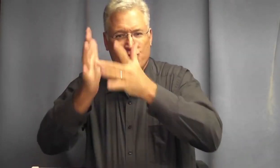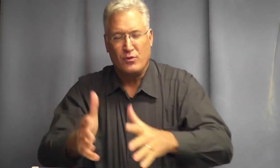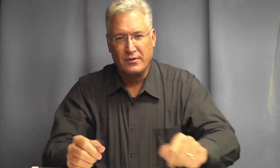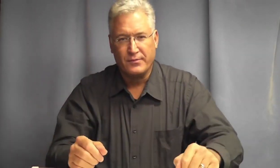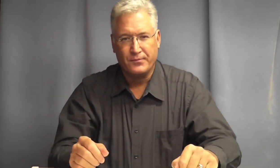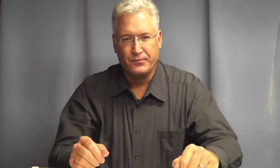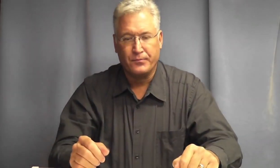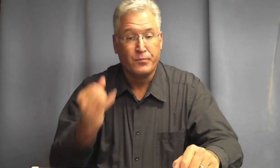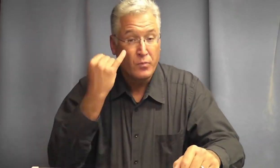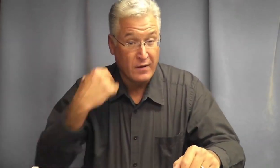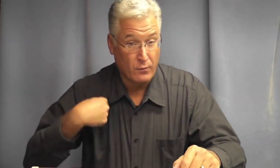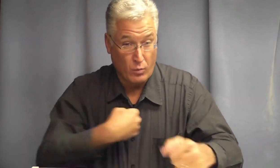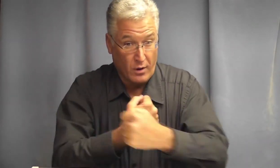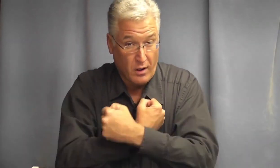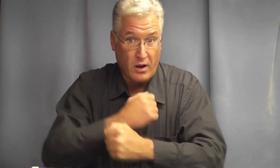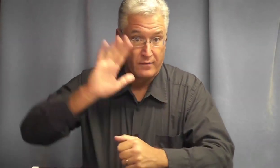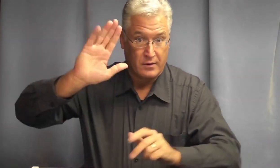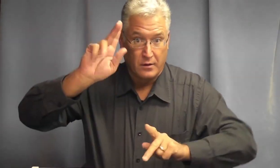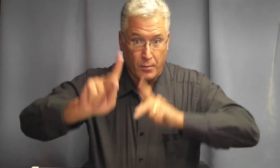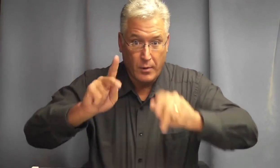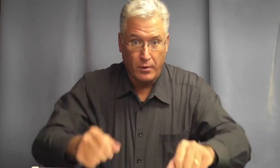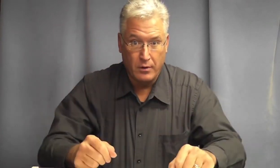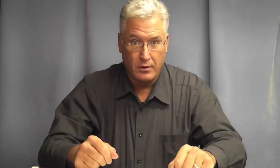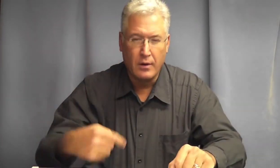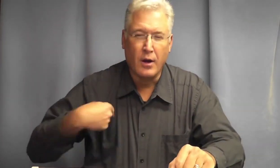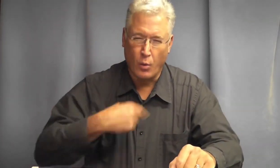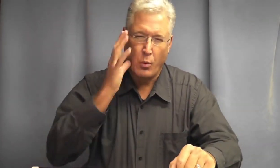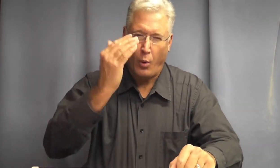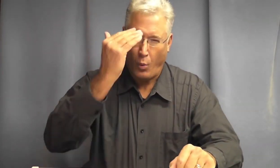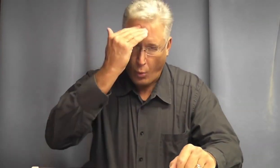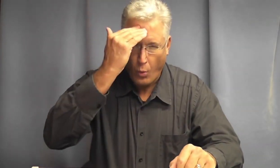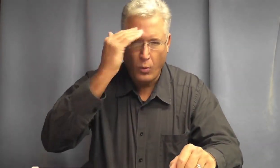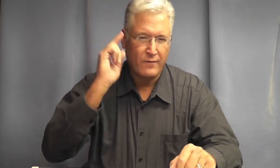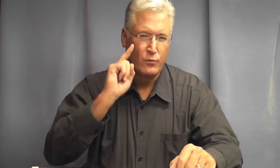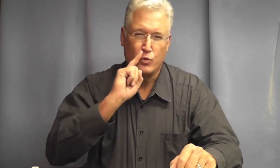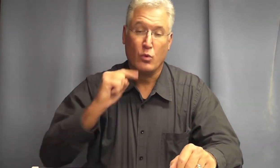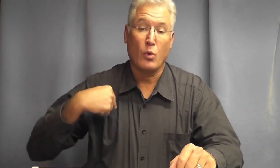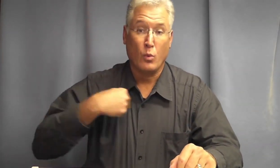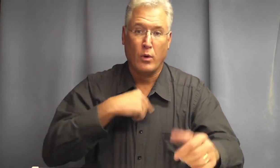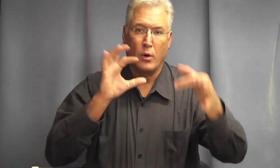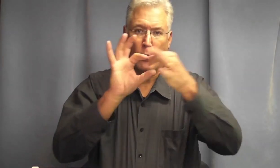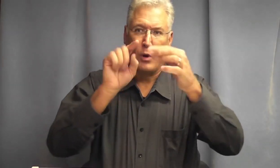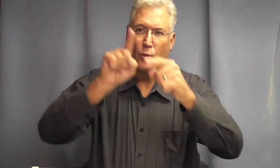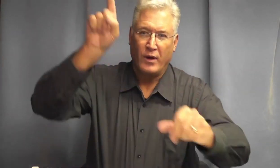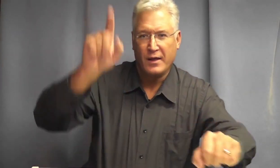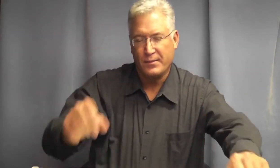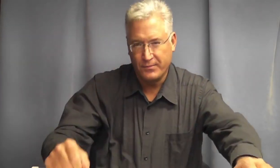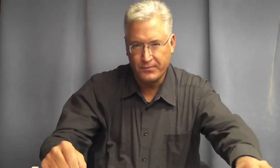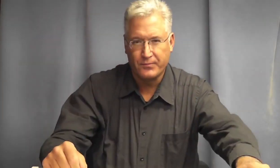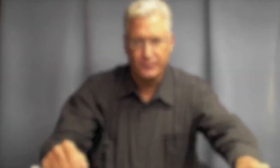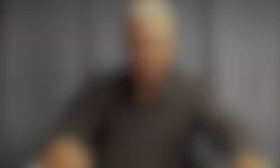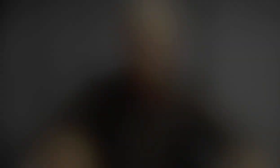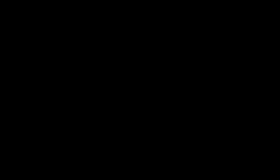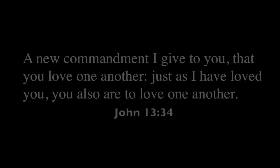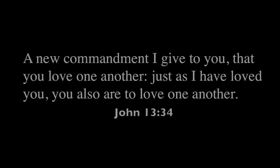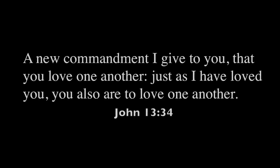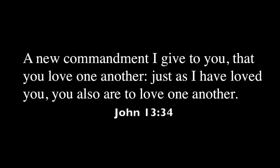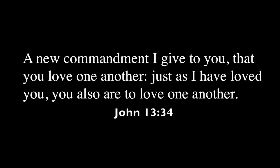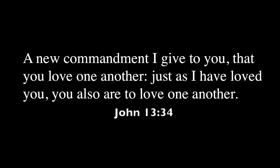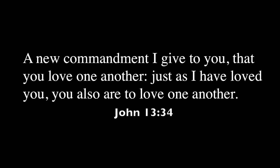is united with other Christians. If you love other people, you will know you are united to God. "A